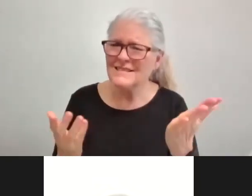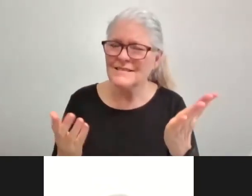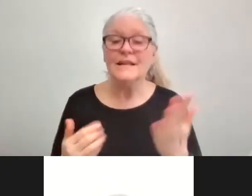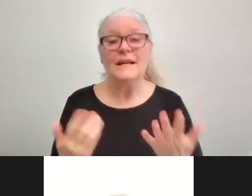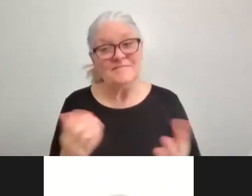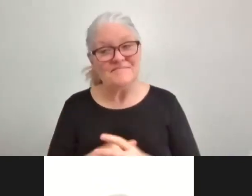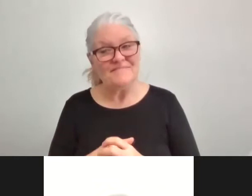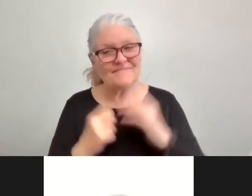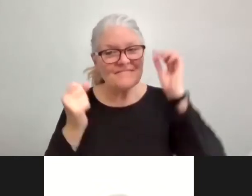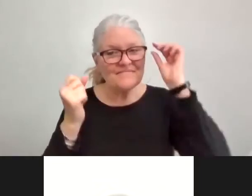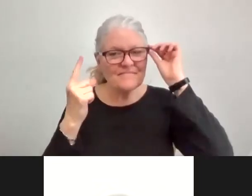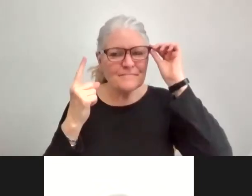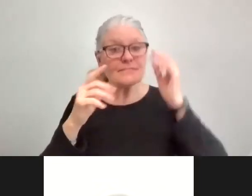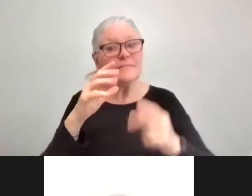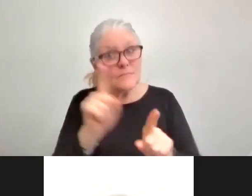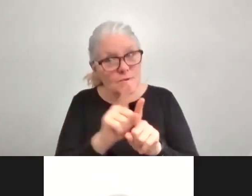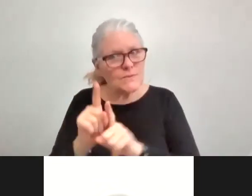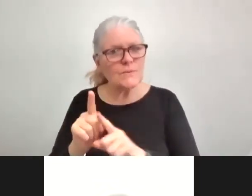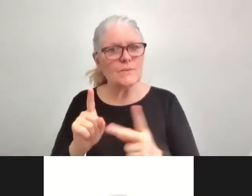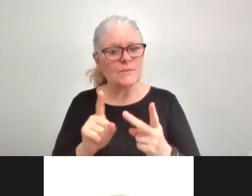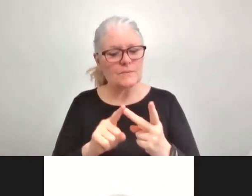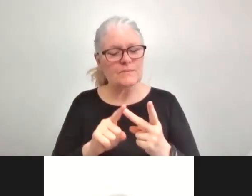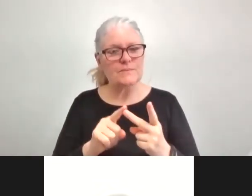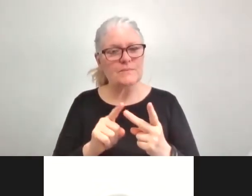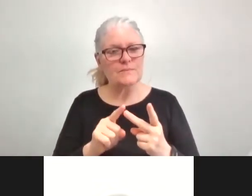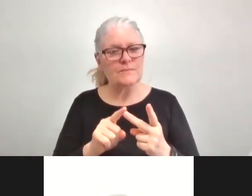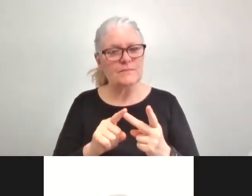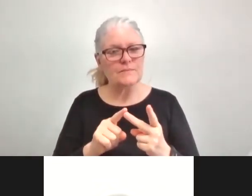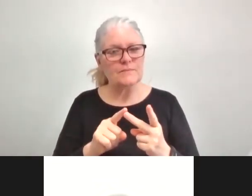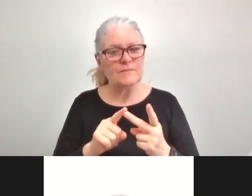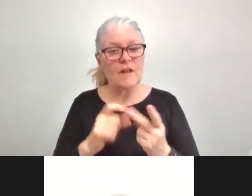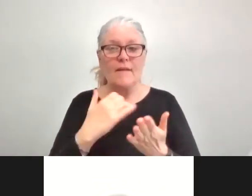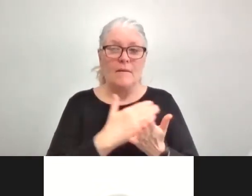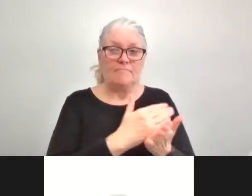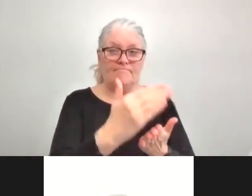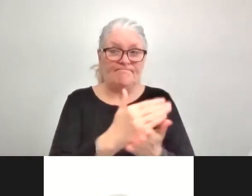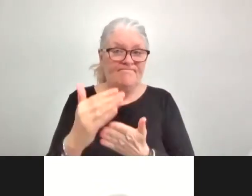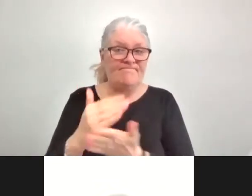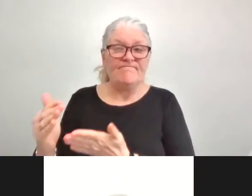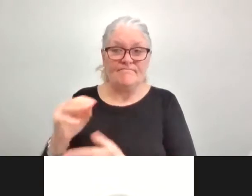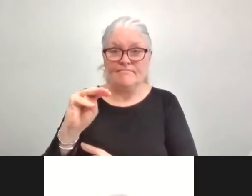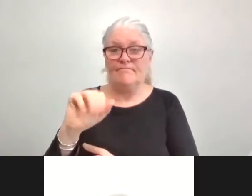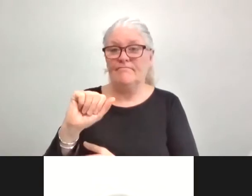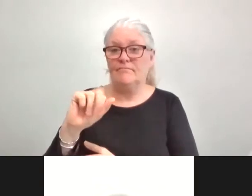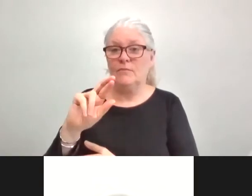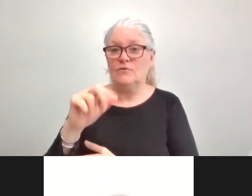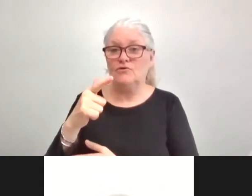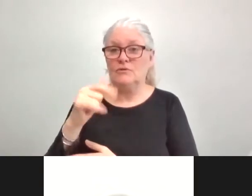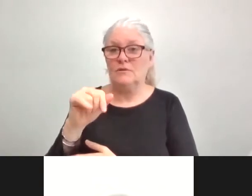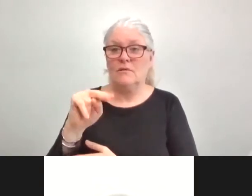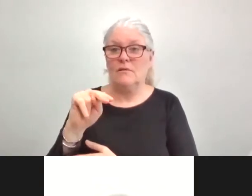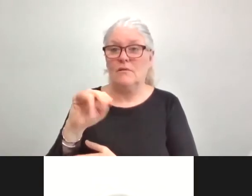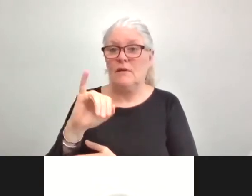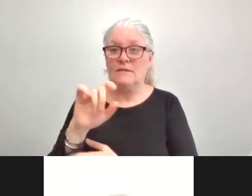but yeah, and I think also too, what we need to understand is the nature of marginalization. A lot of spaces for people of color,